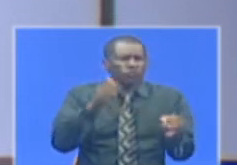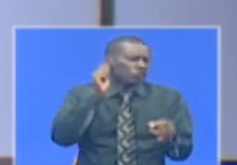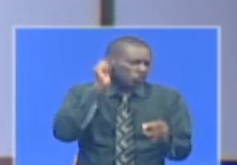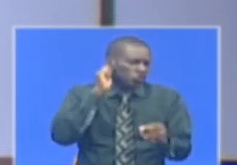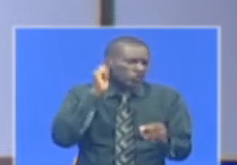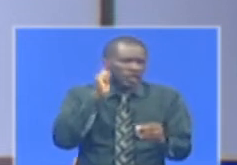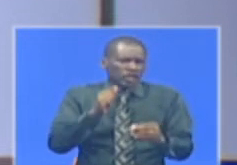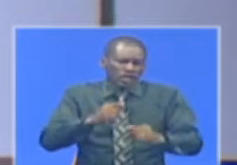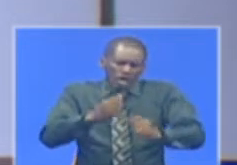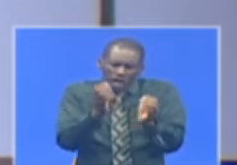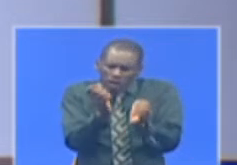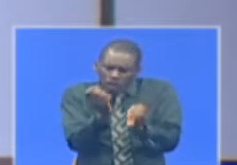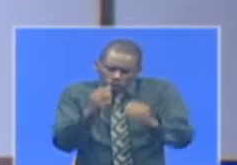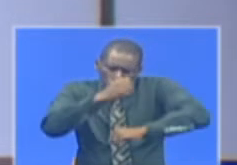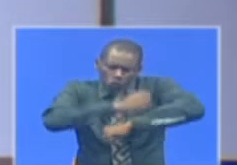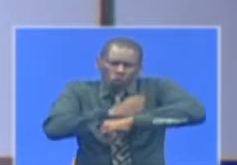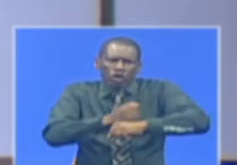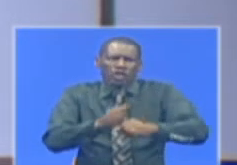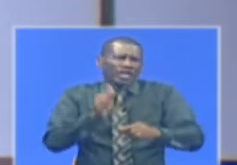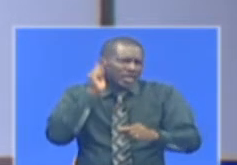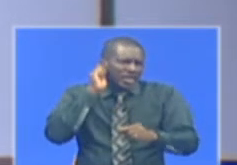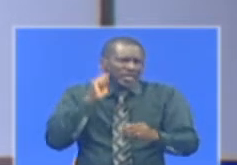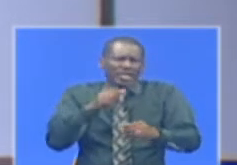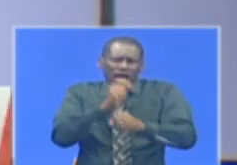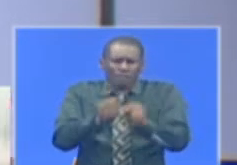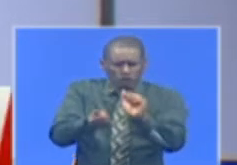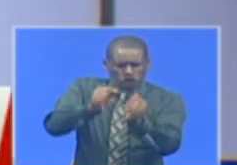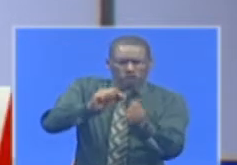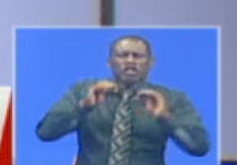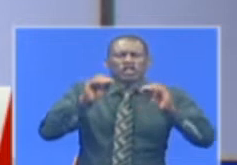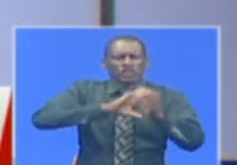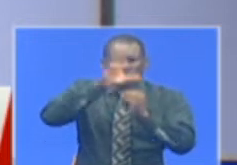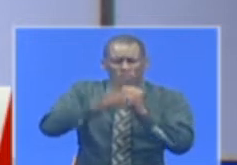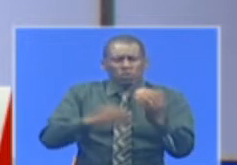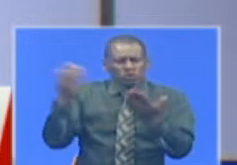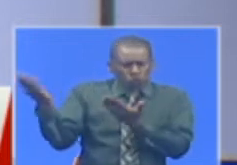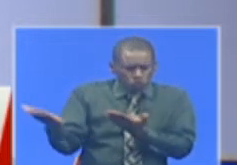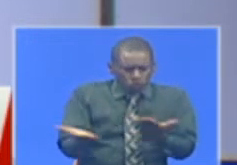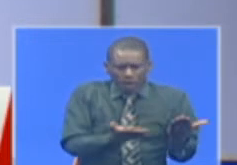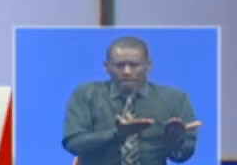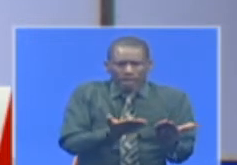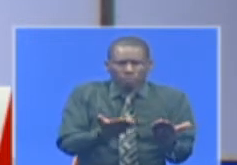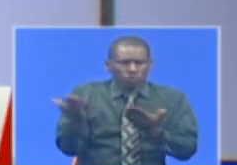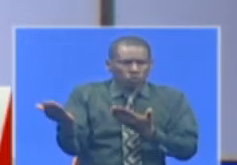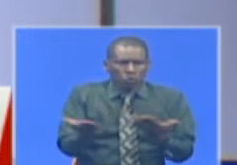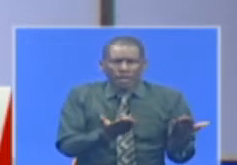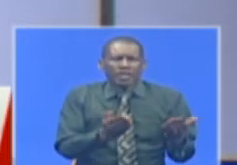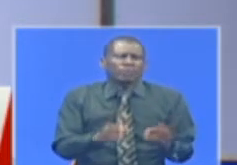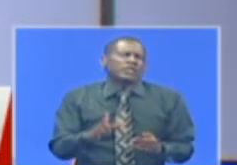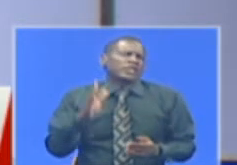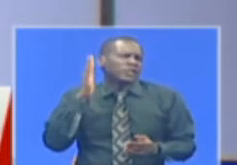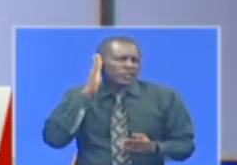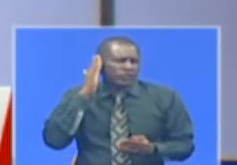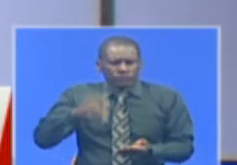small school there is making some big changes to its teaching curriculum to welcome to its family students with hearing